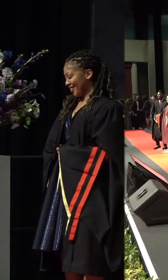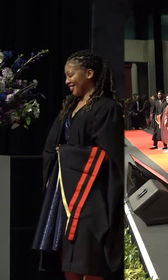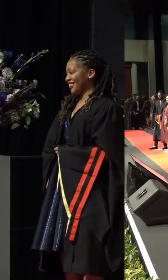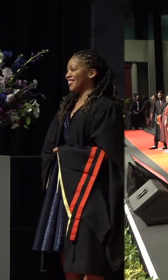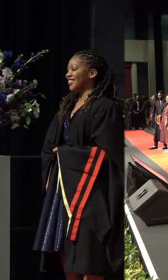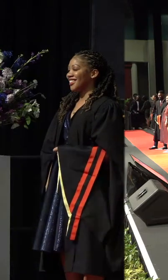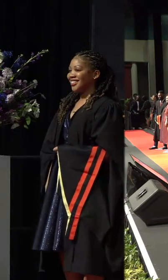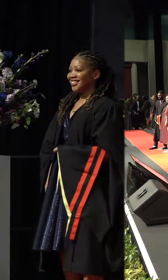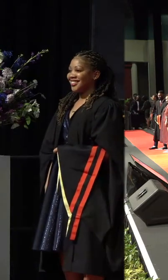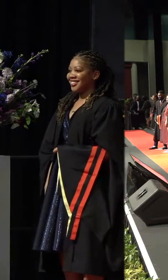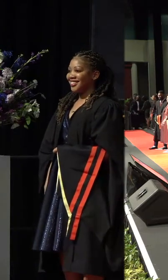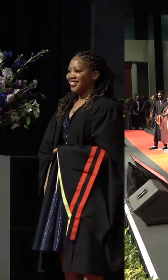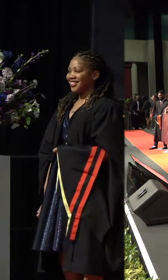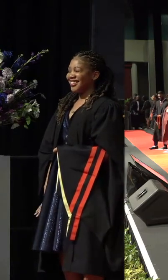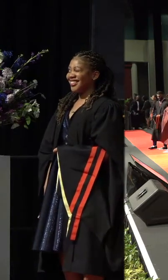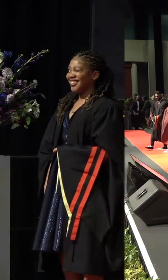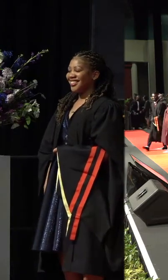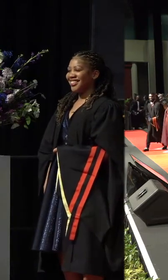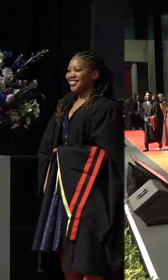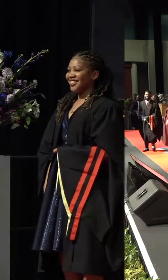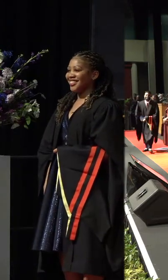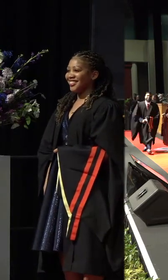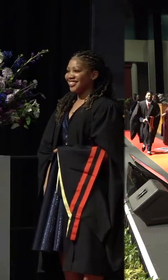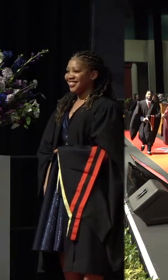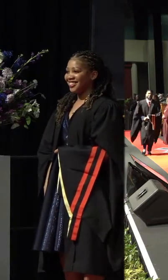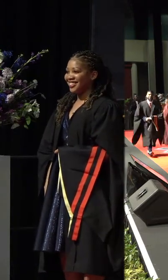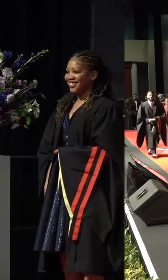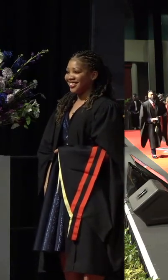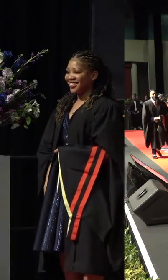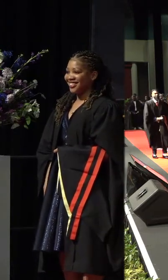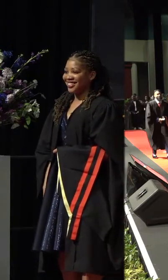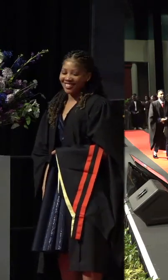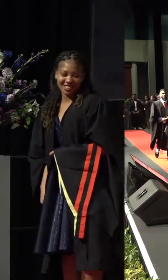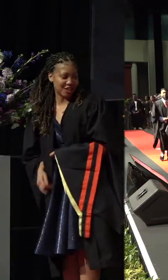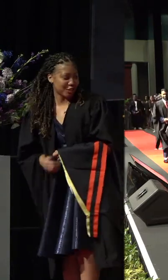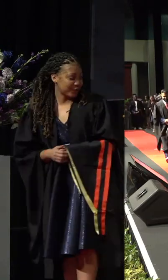Kikitwa Yolisa Gwambe.